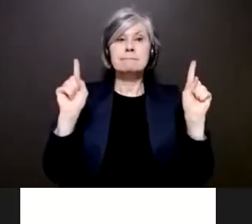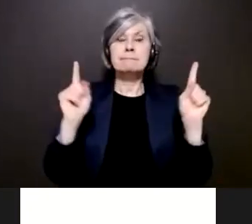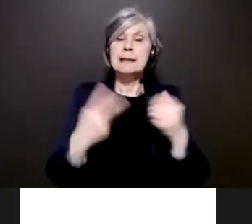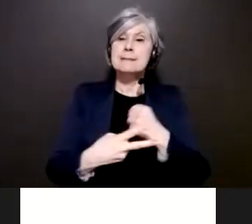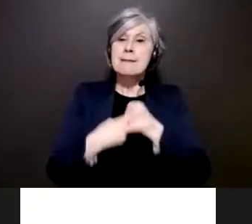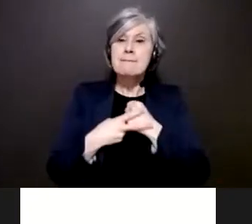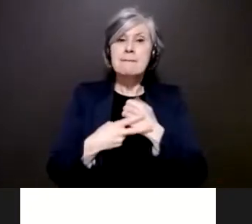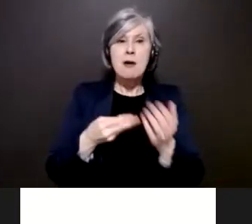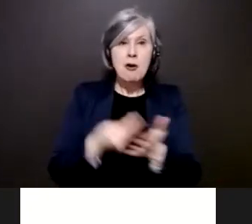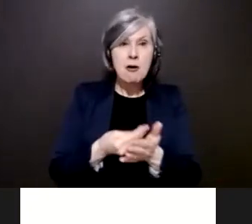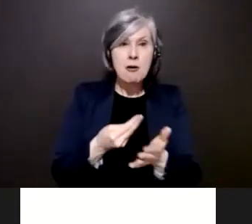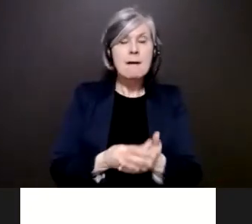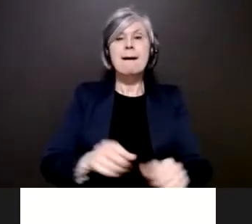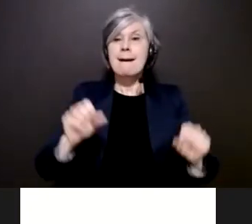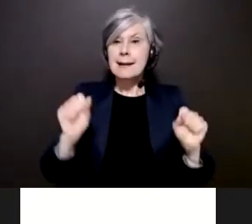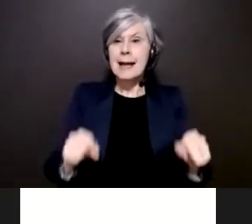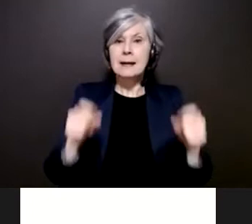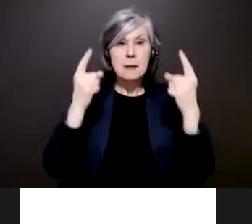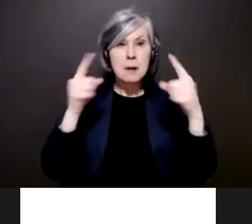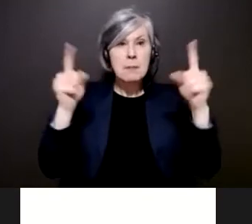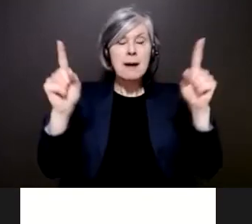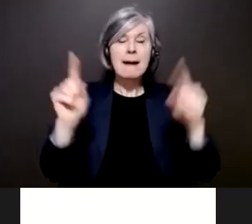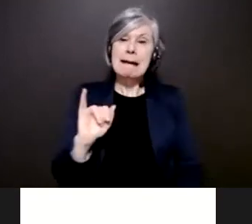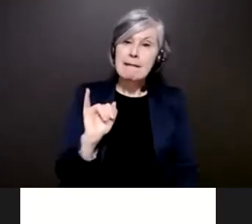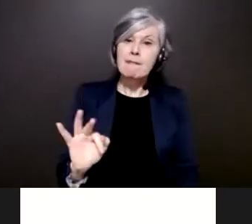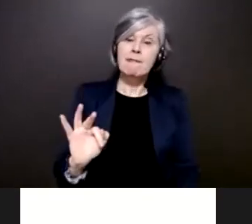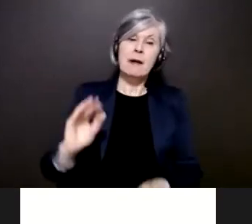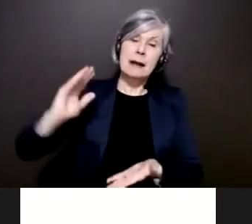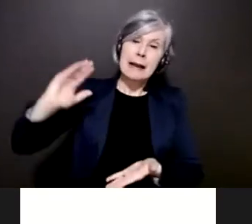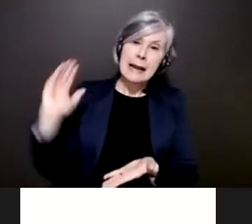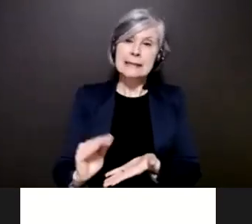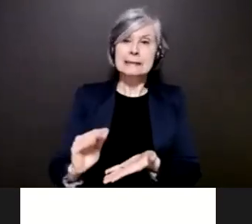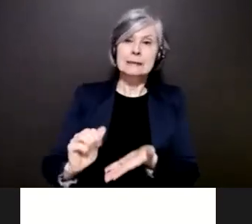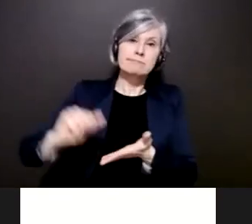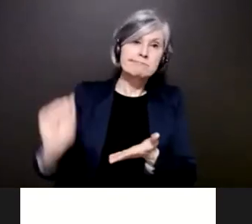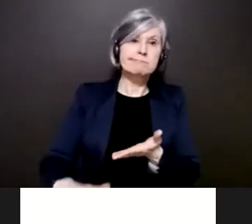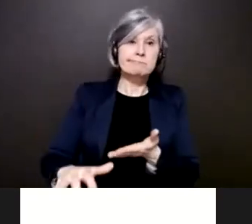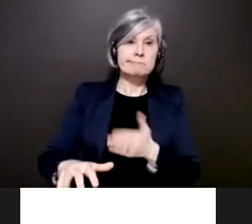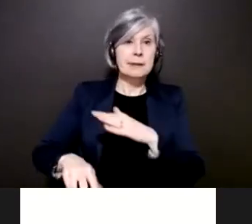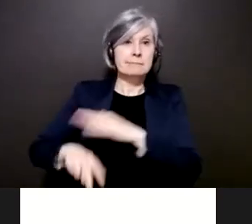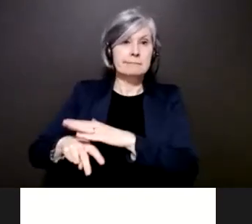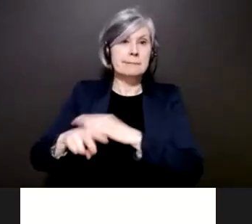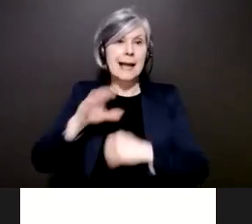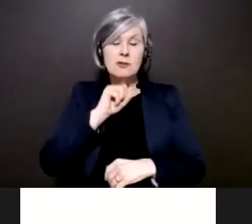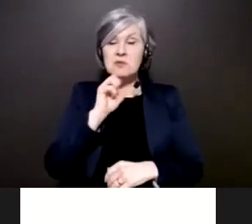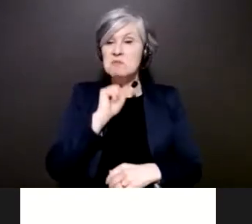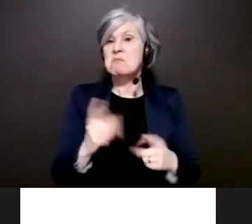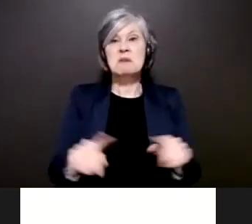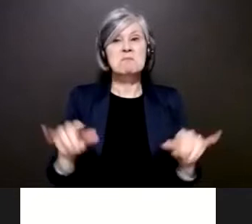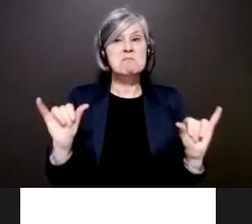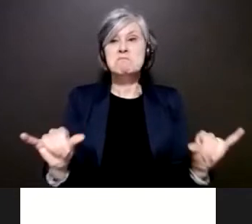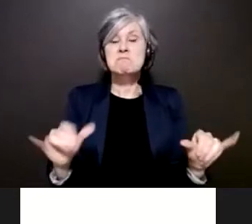reduced. Yet to date, ageism has not been seriously addressed by any nation, not even